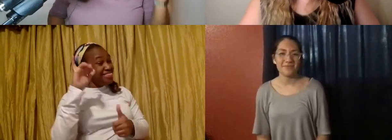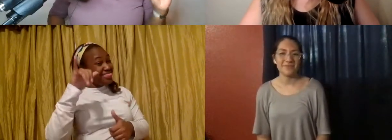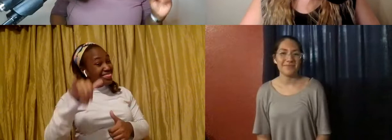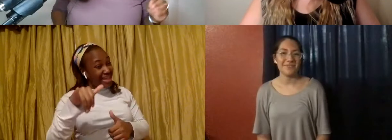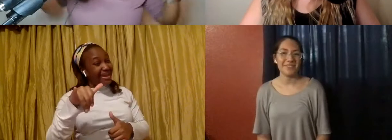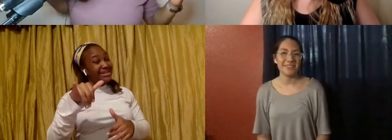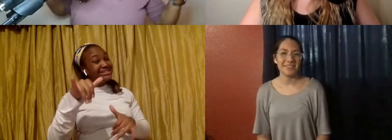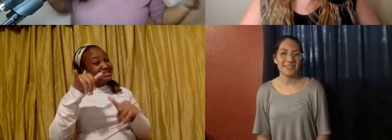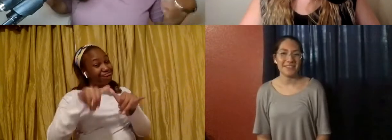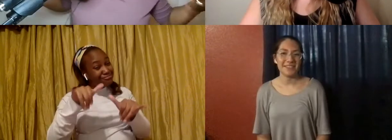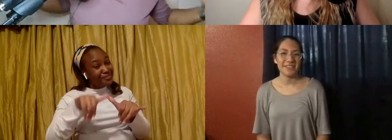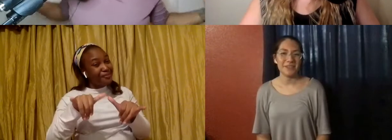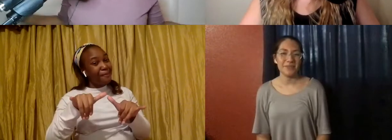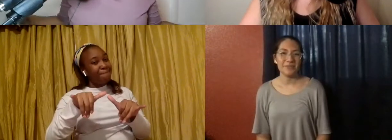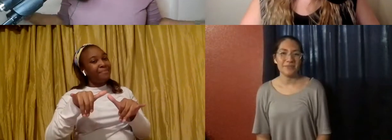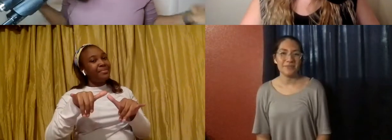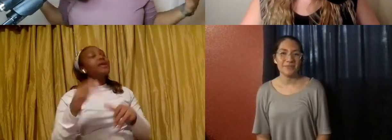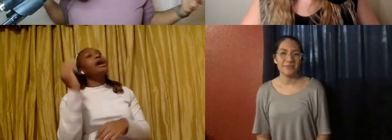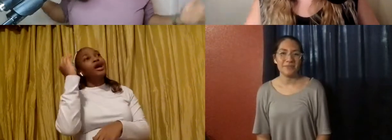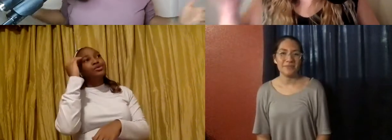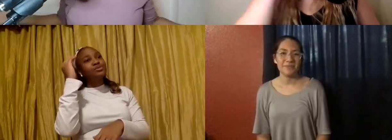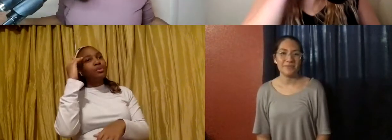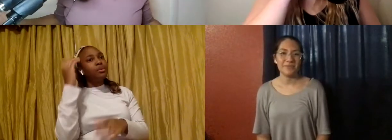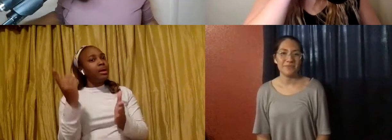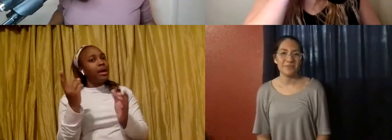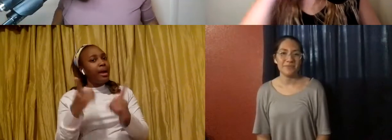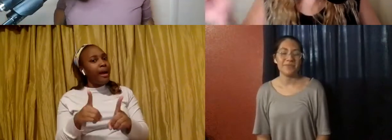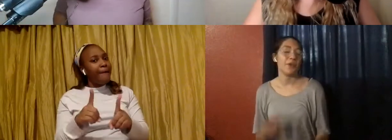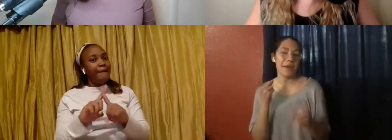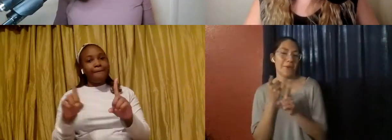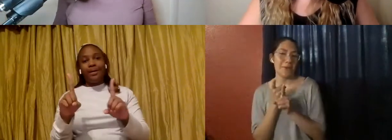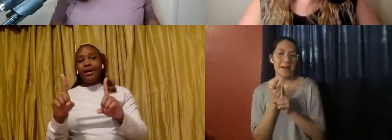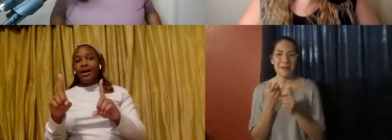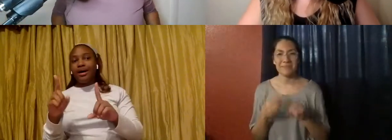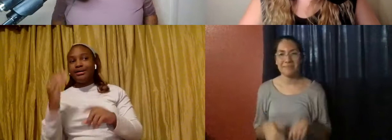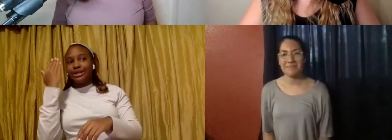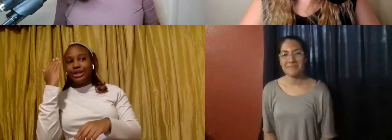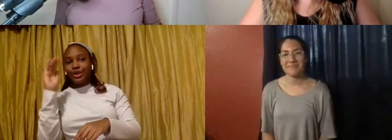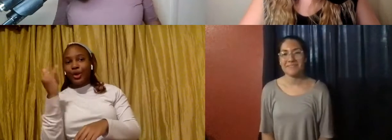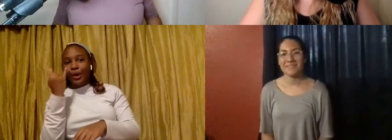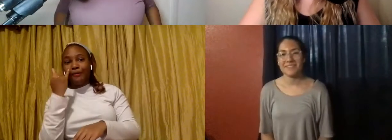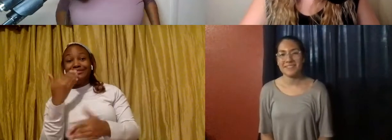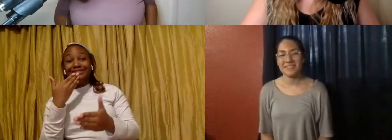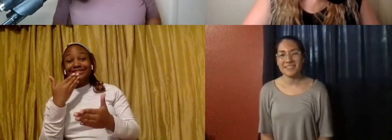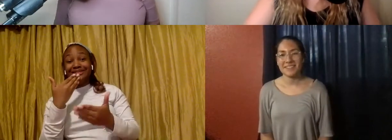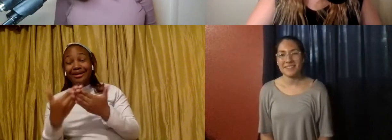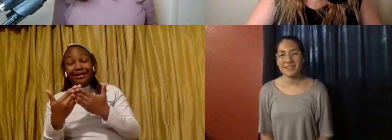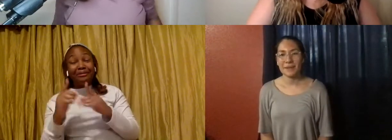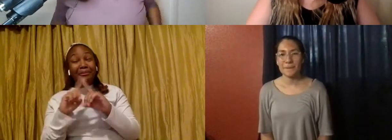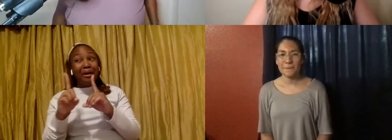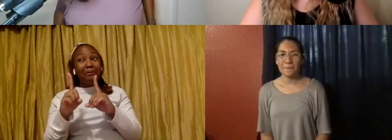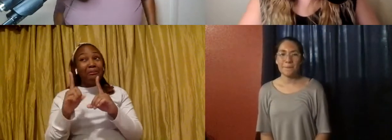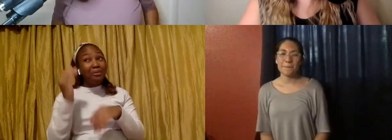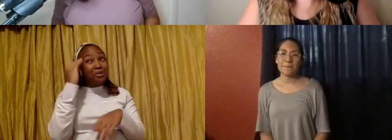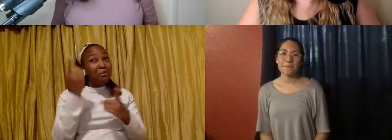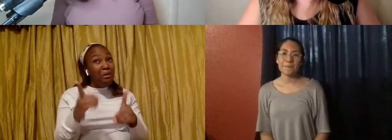just as like I knew what was going on. I didn't always know if it was a good thing. I just knew what was going on. Fair